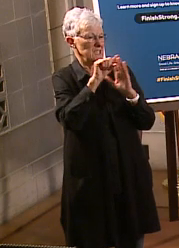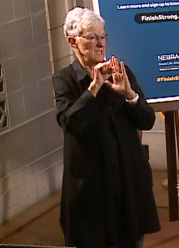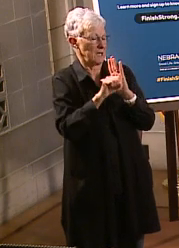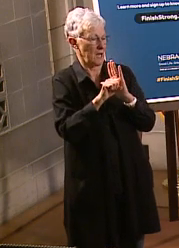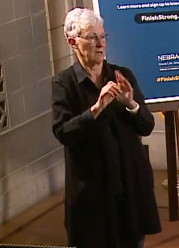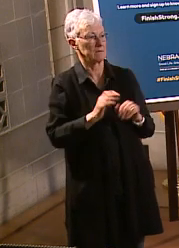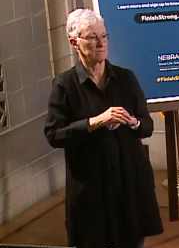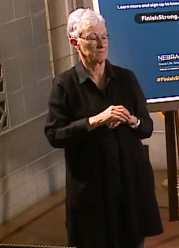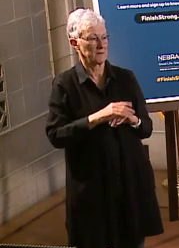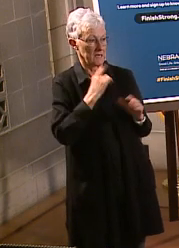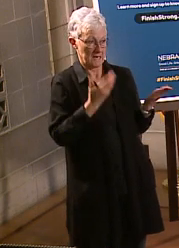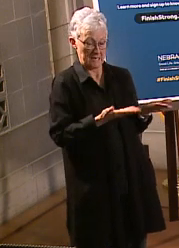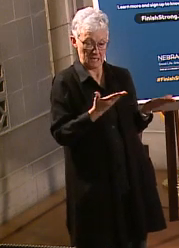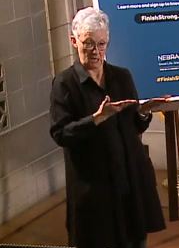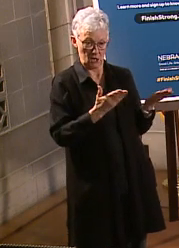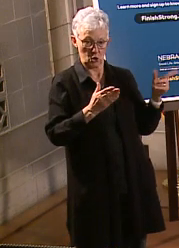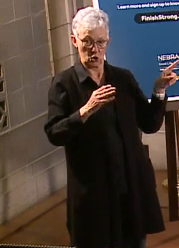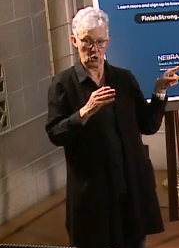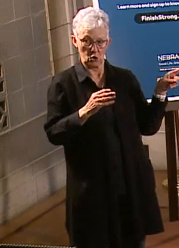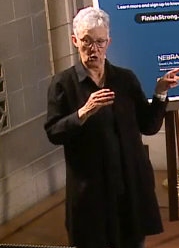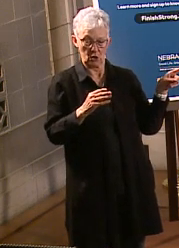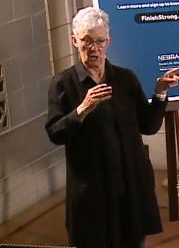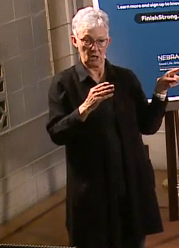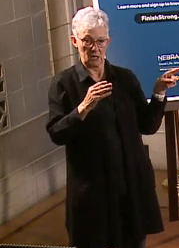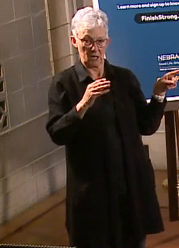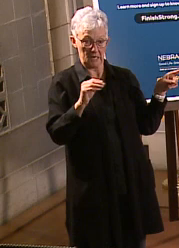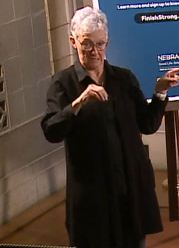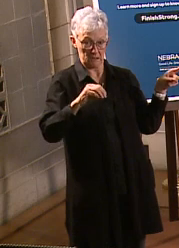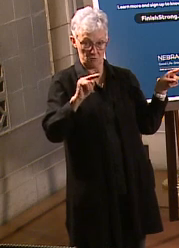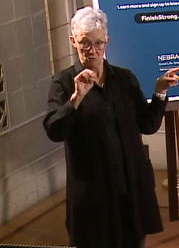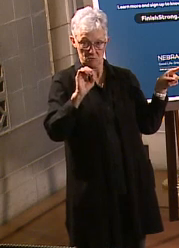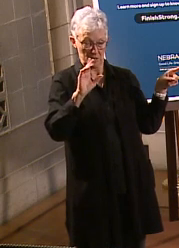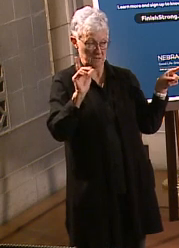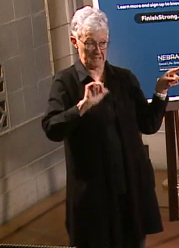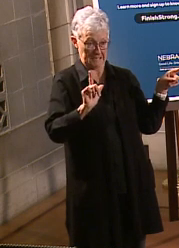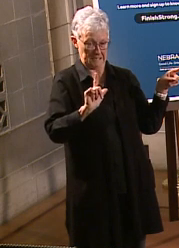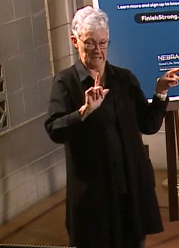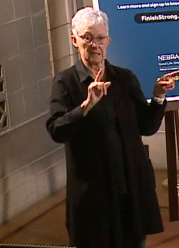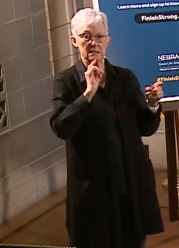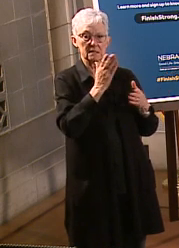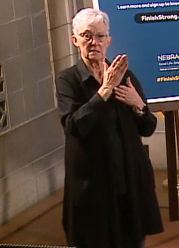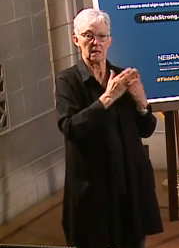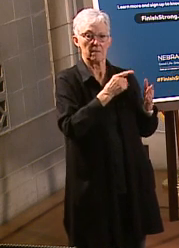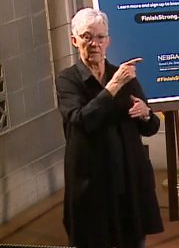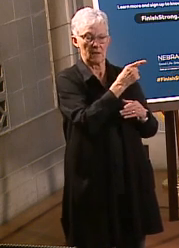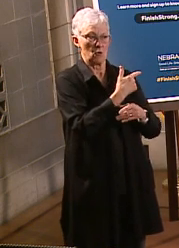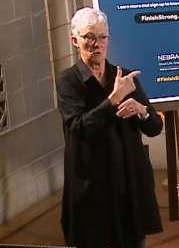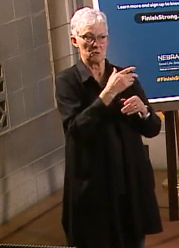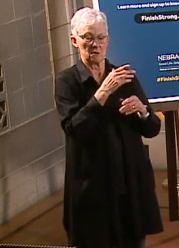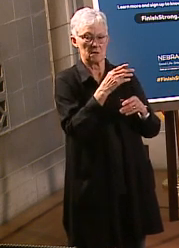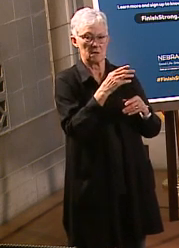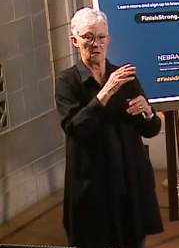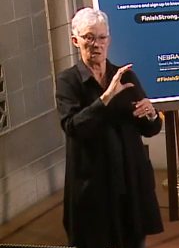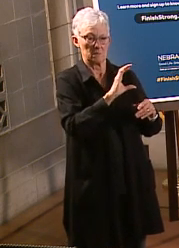some of their law enforcement officers were coming in for their second shot. So they were managing to catch some of the folks who would be more